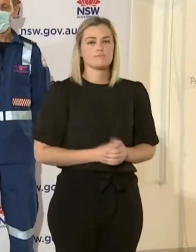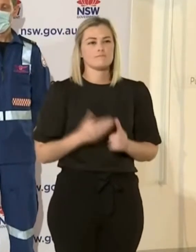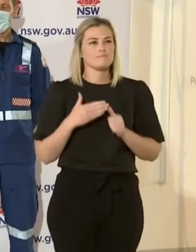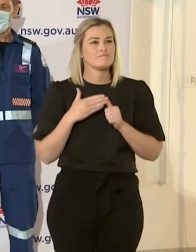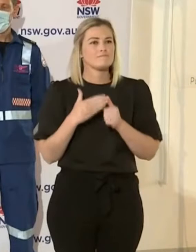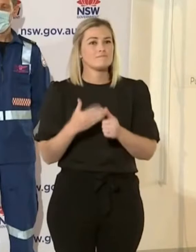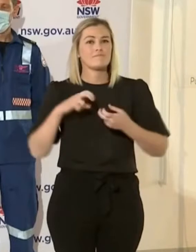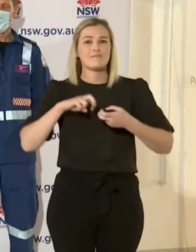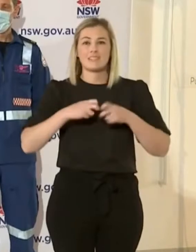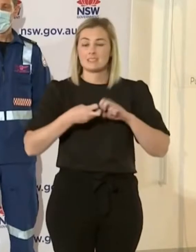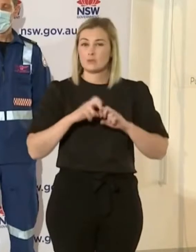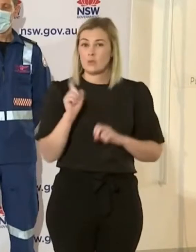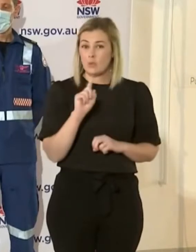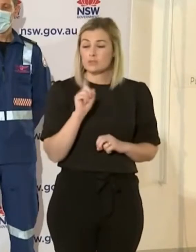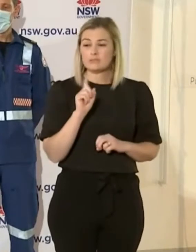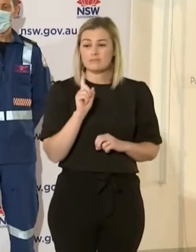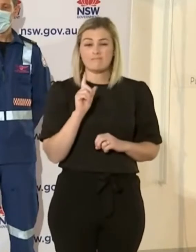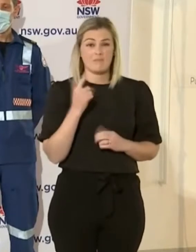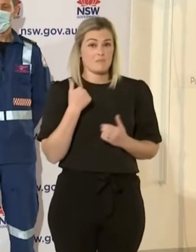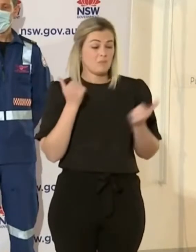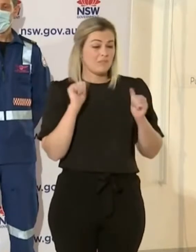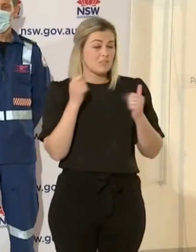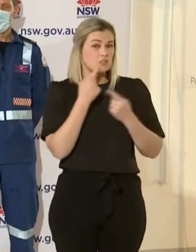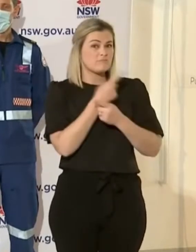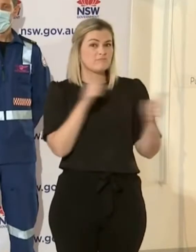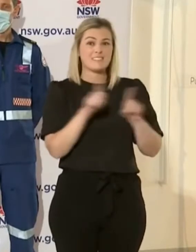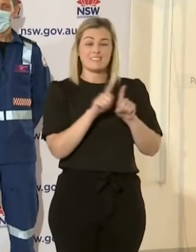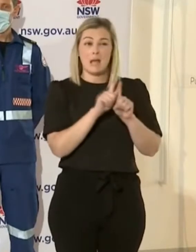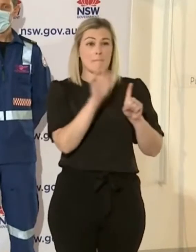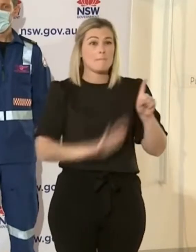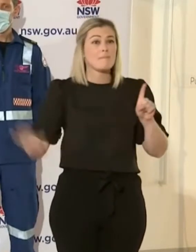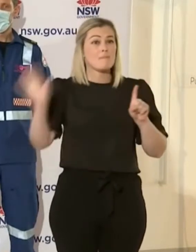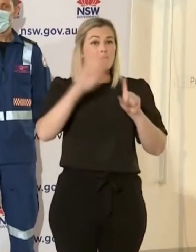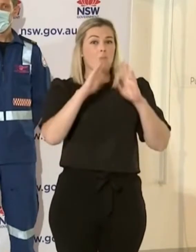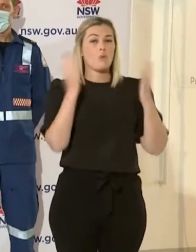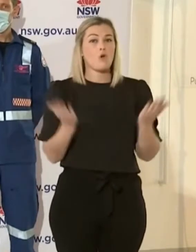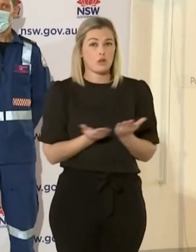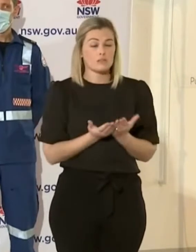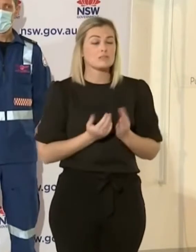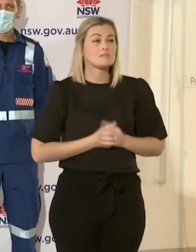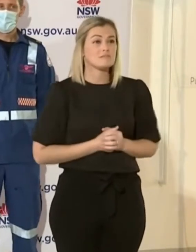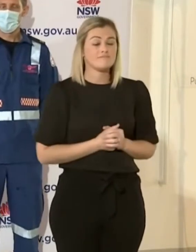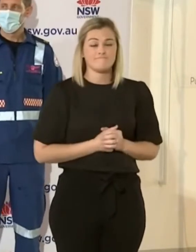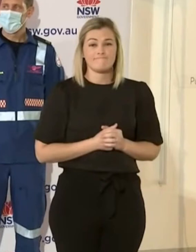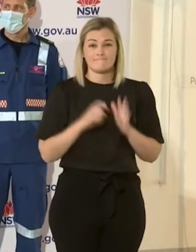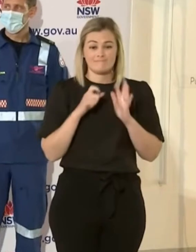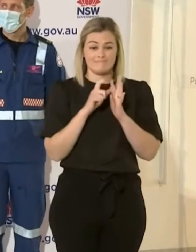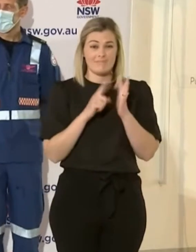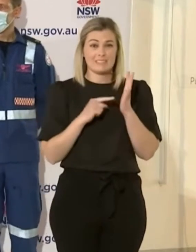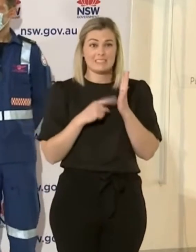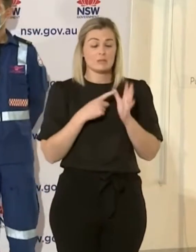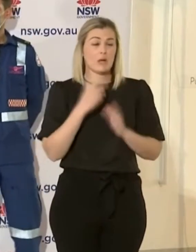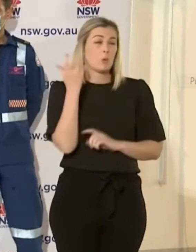issue is, as we've said right from the word go, and has been said worldwide, that this virus, contrary to what some people say, is an extremely dangerous